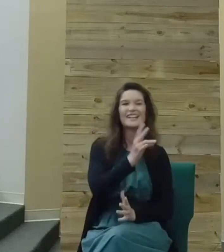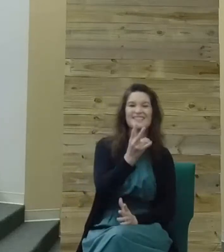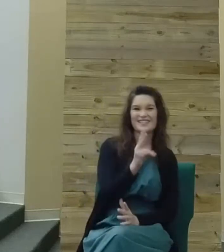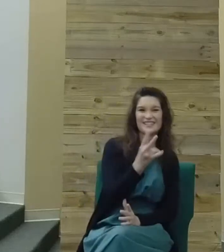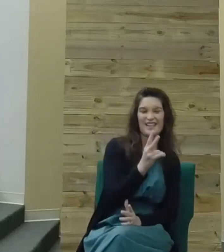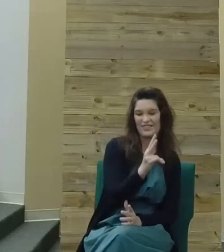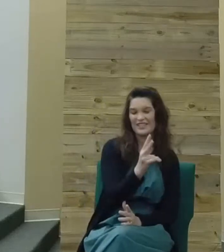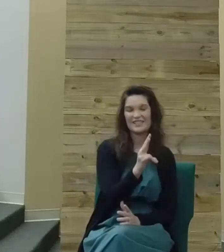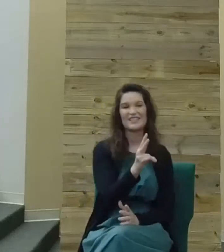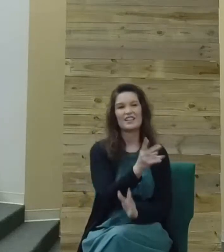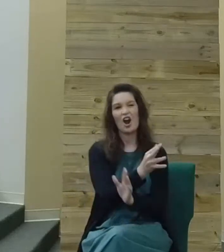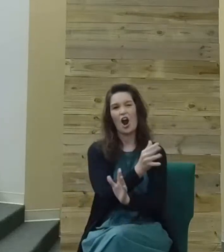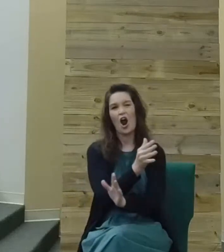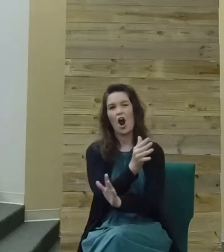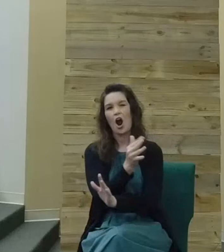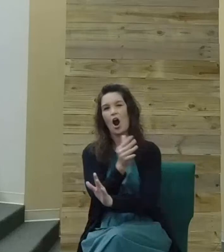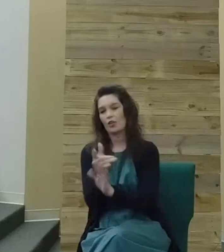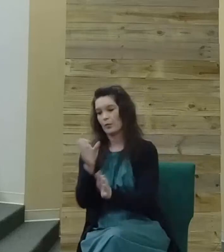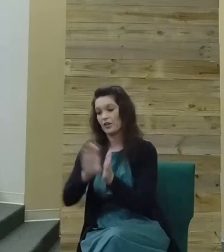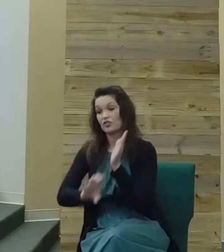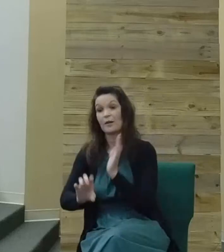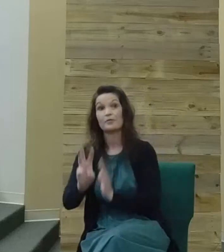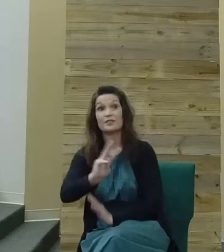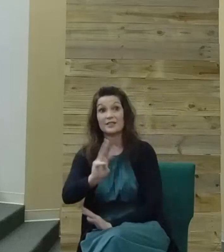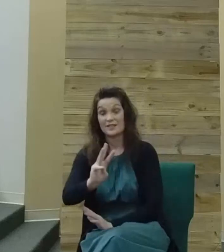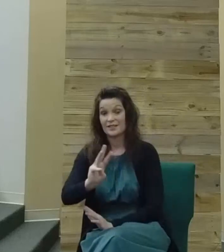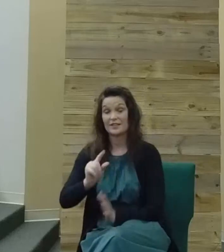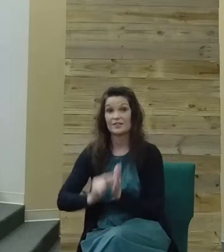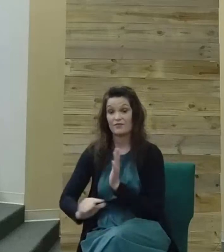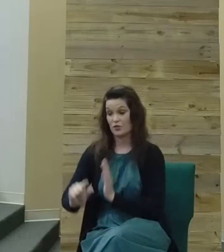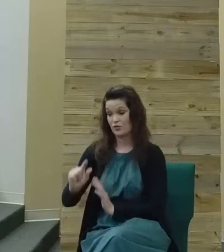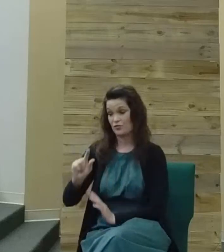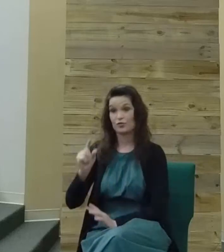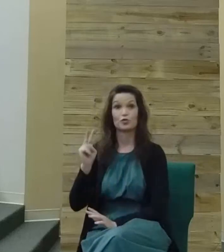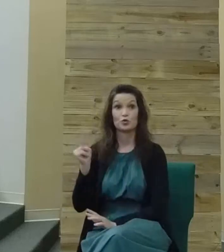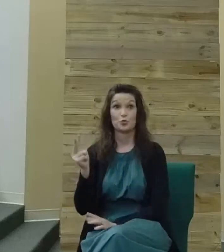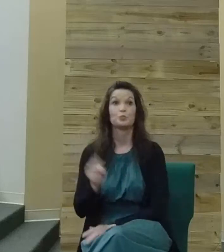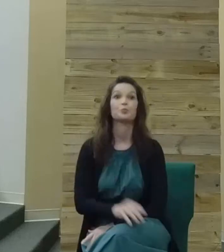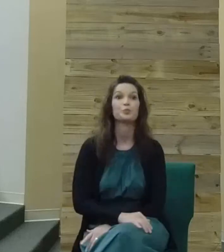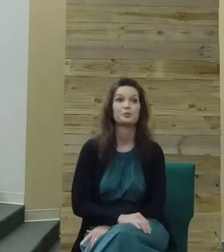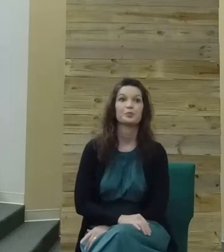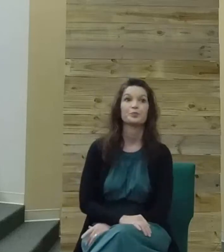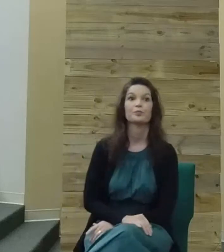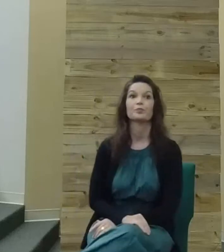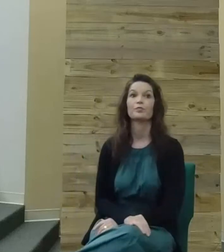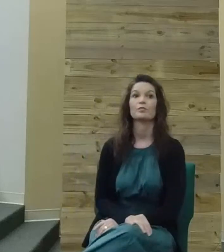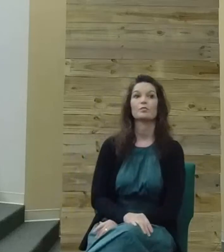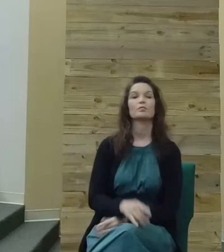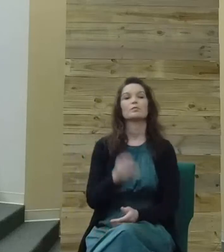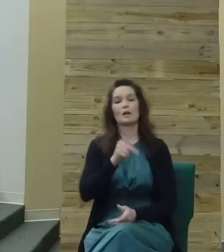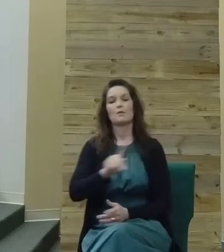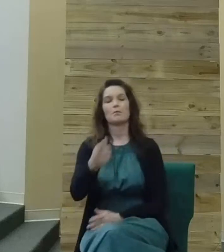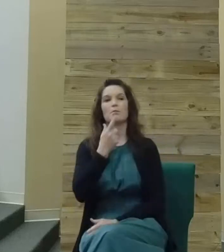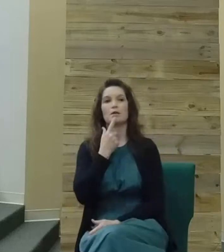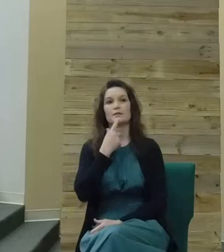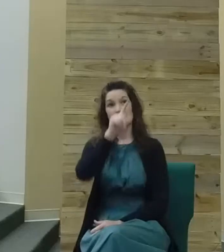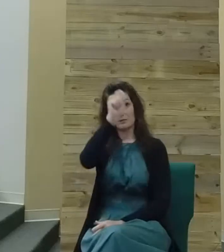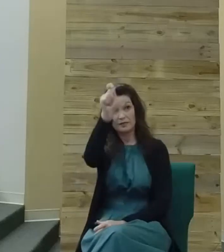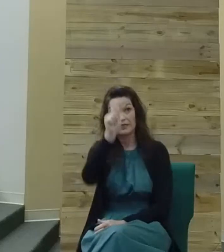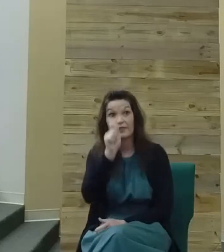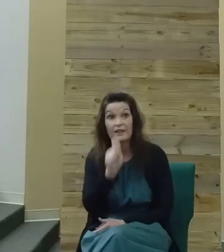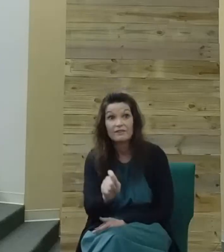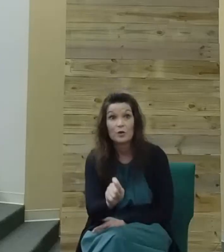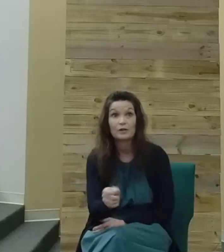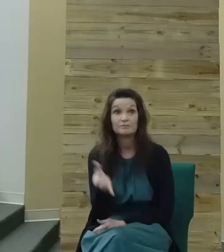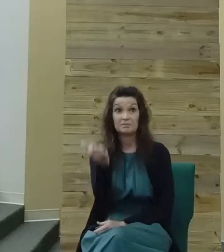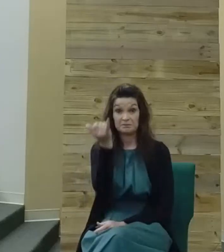beginning in verse 17, and then we're going to go all the way down through chapter 6 and in verse 2. Paul writes this: